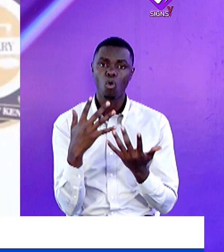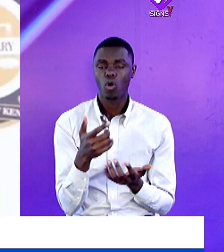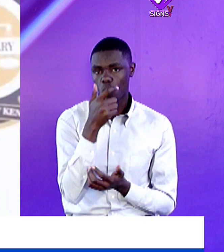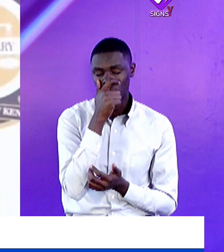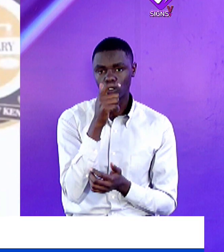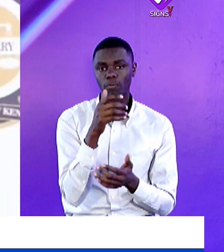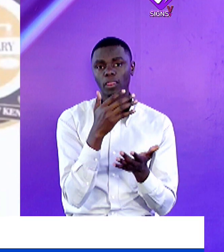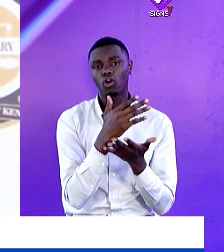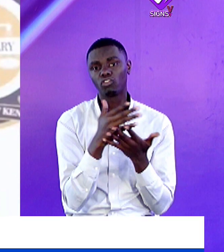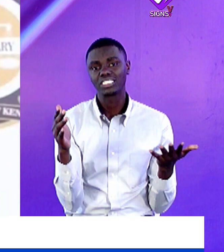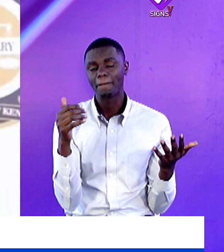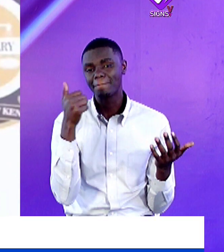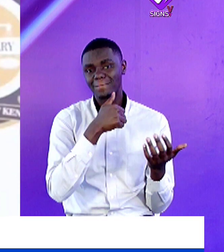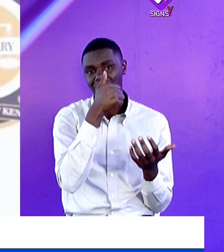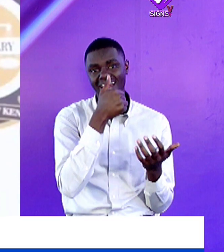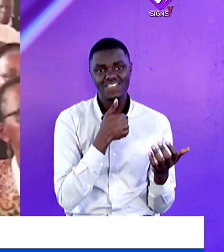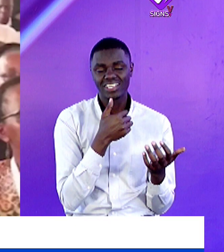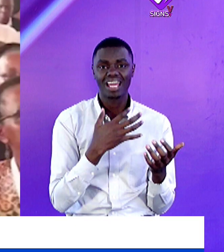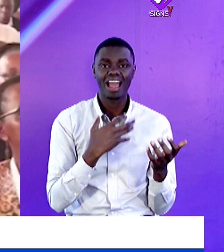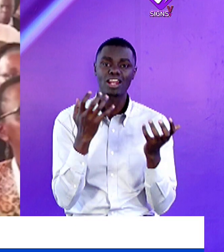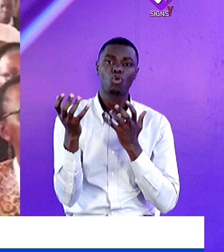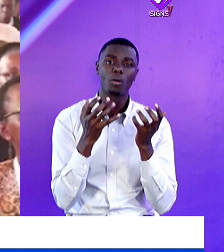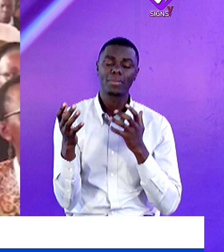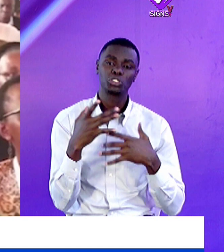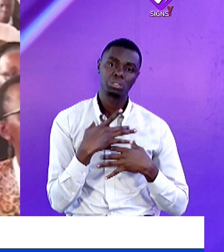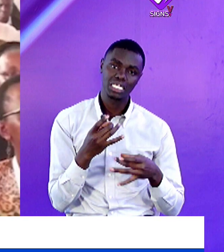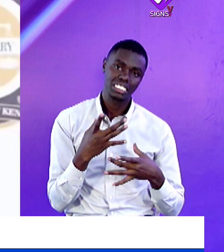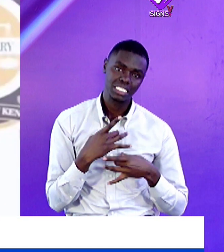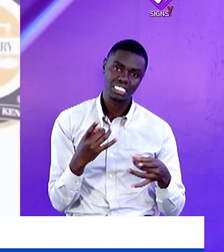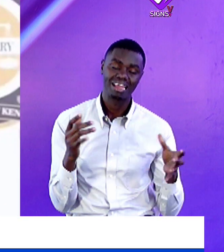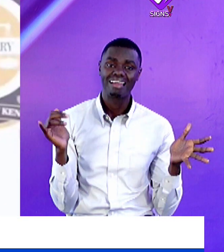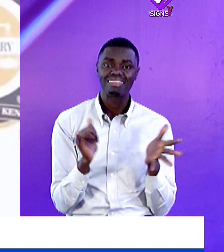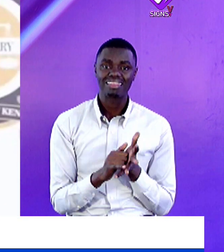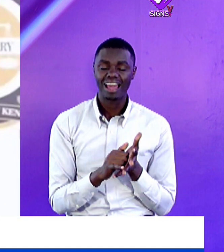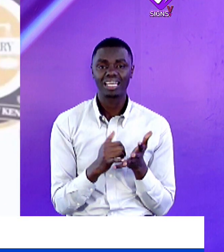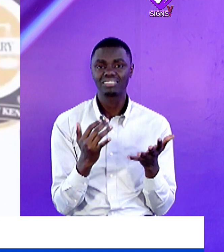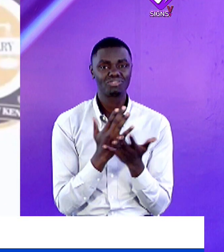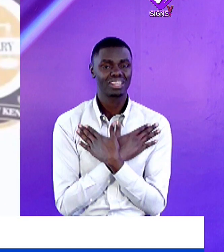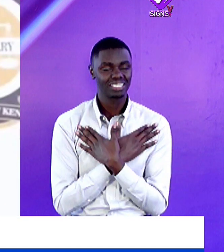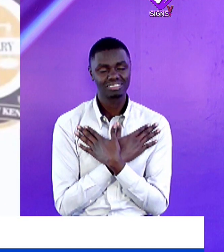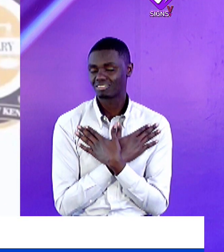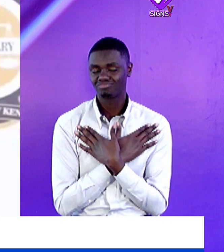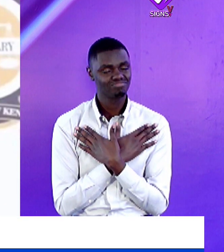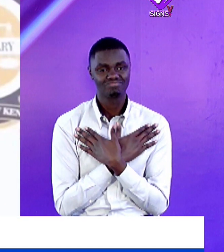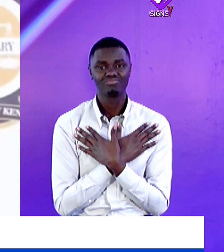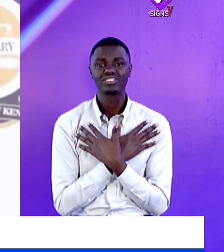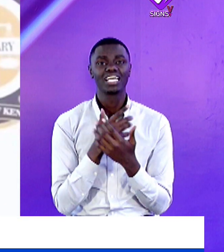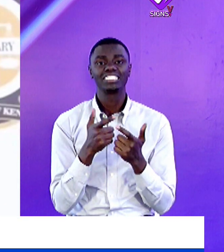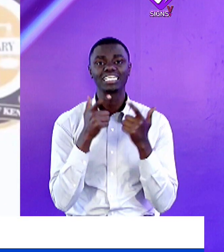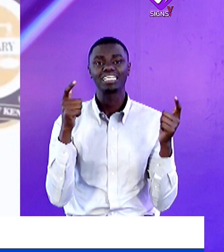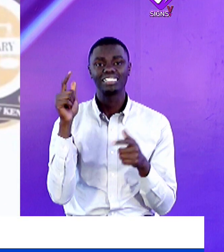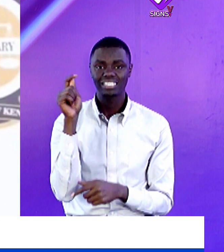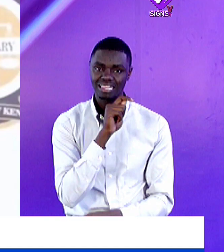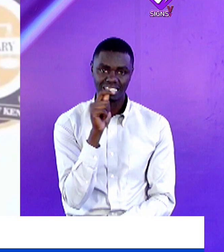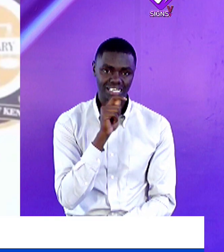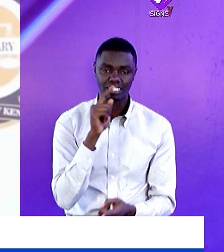of certain private and commercial interests. That, dear colleagues, is the greatest threat